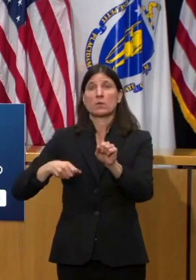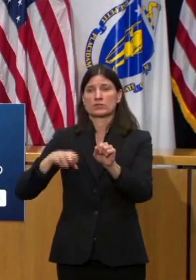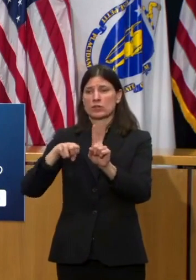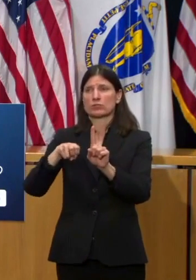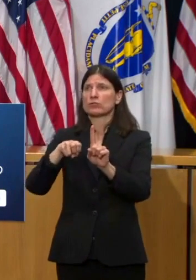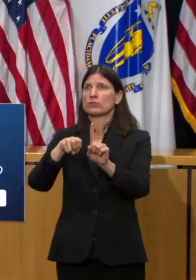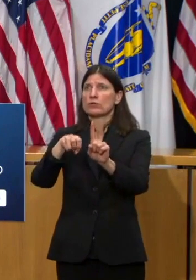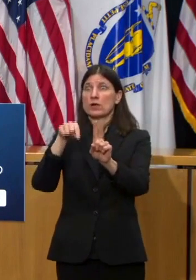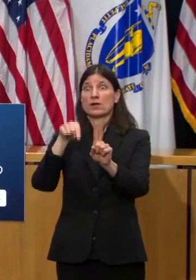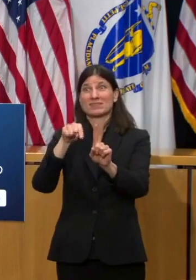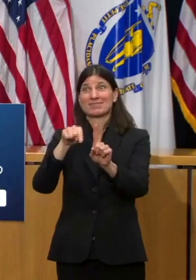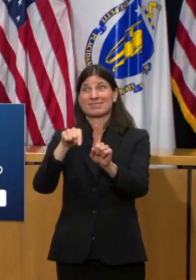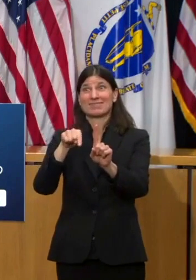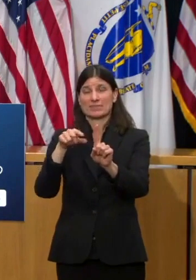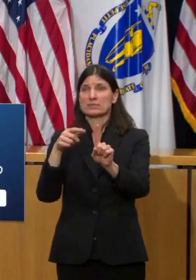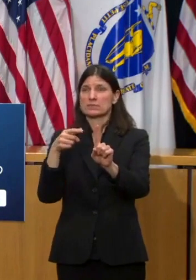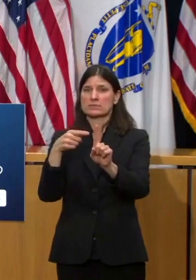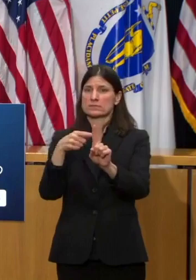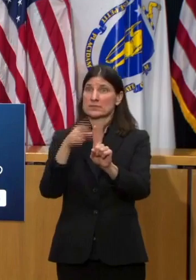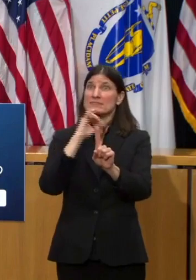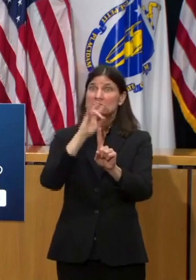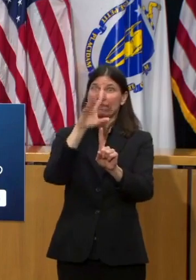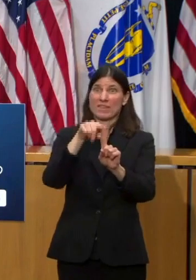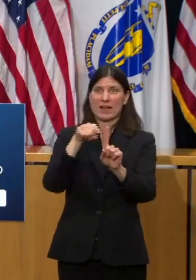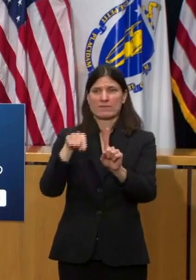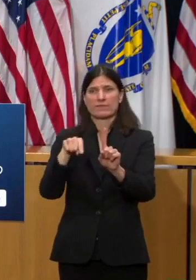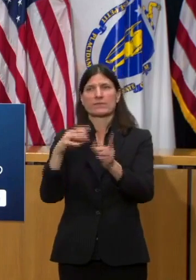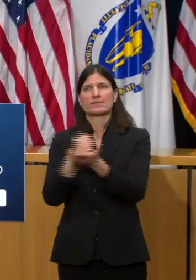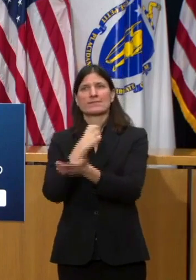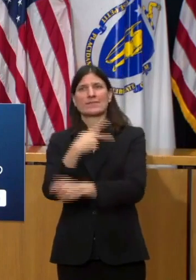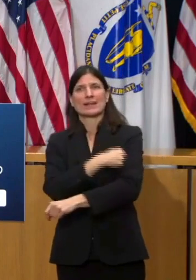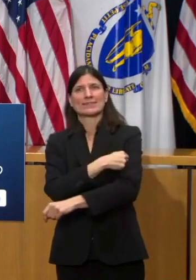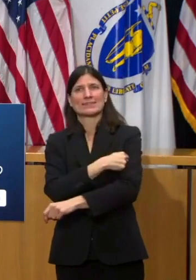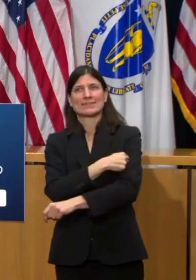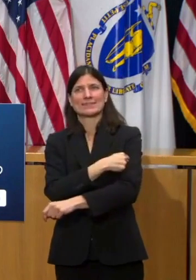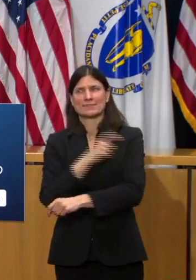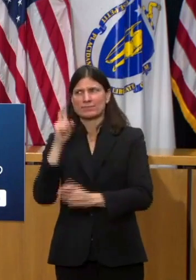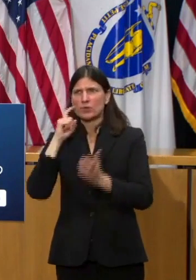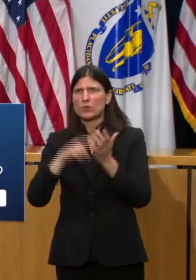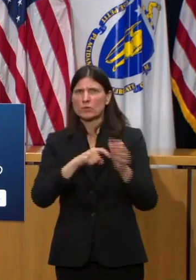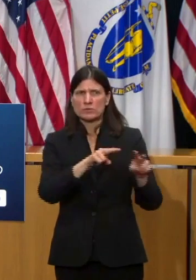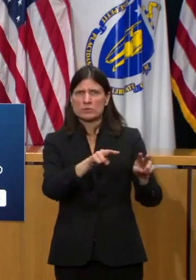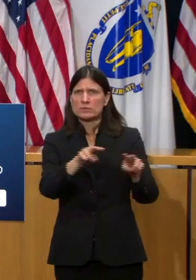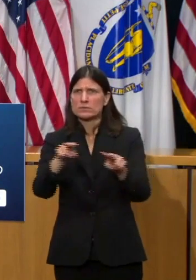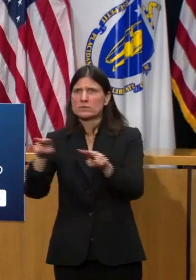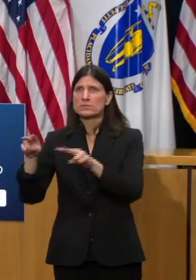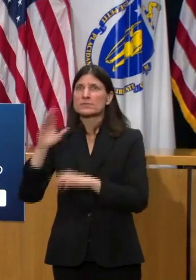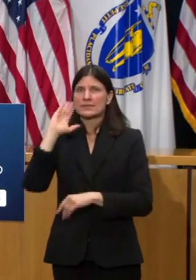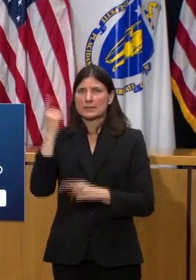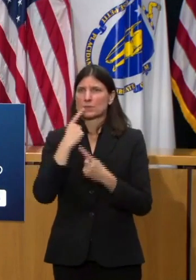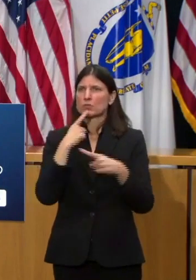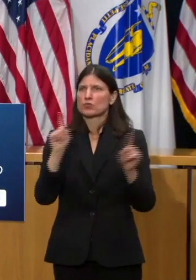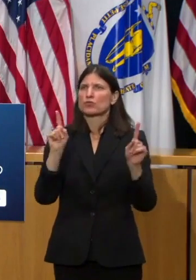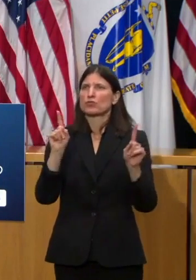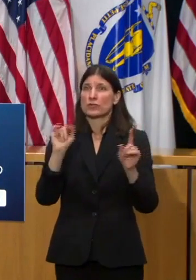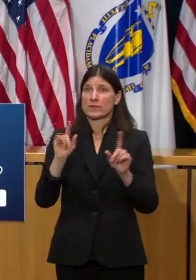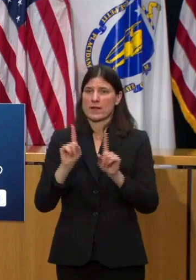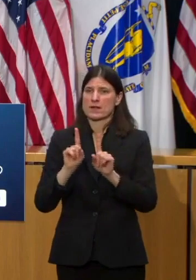we have seen a significant increase, not increase, a significant flow of people over the age of